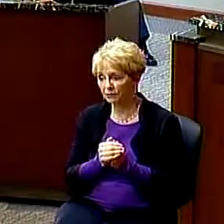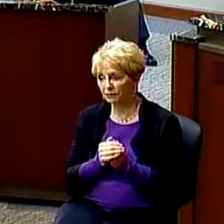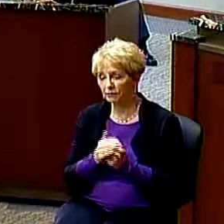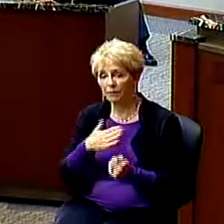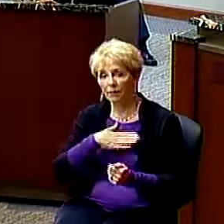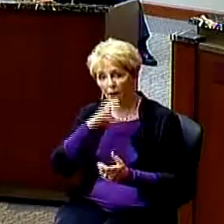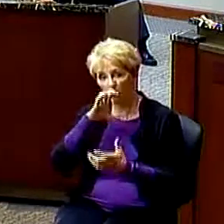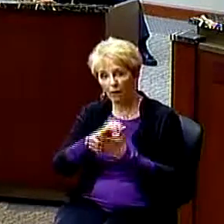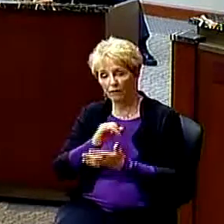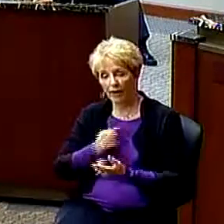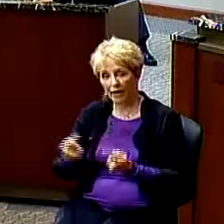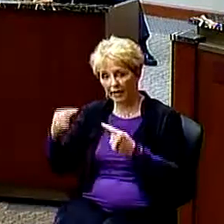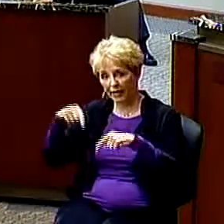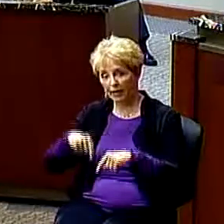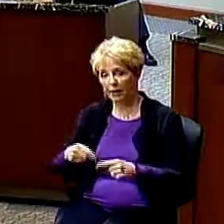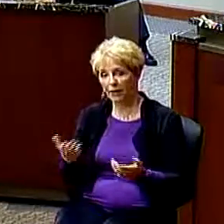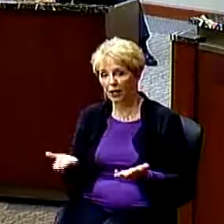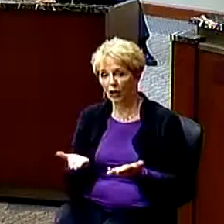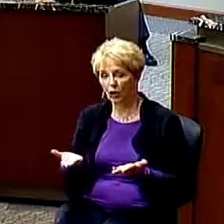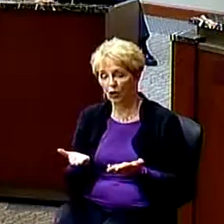My wife and I came here